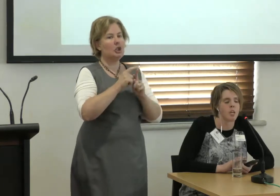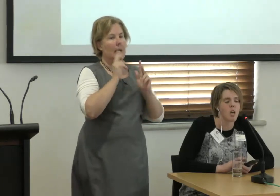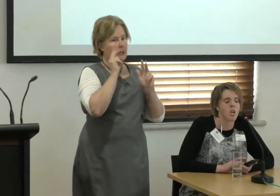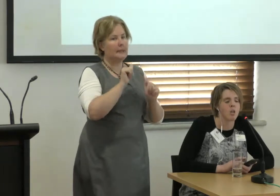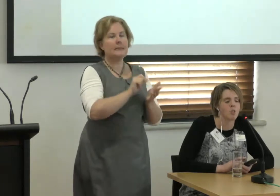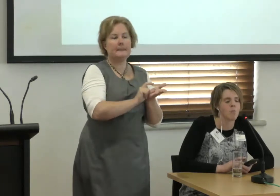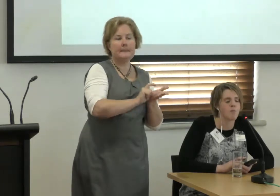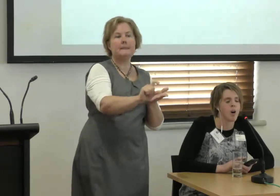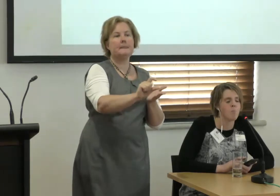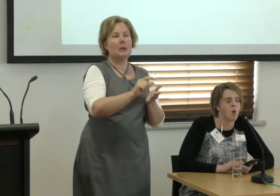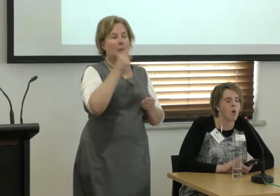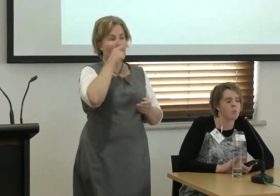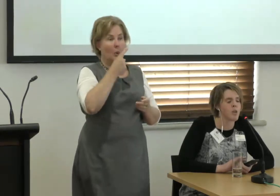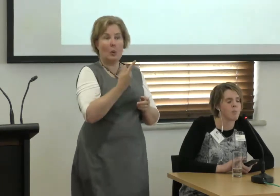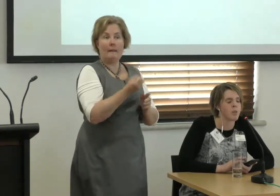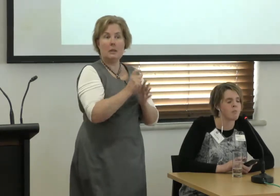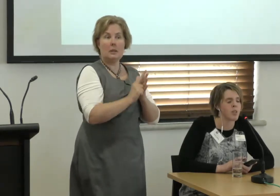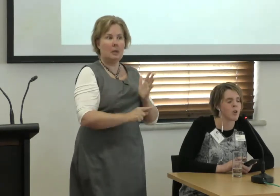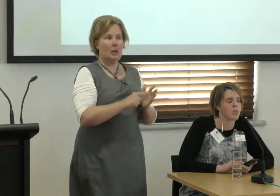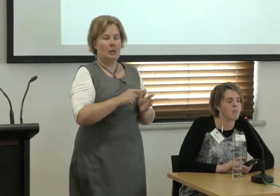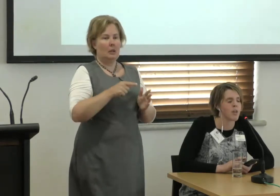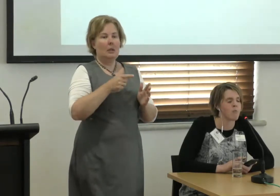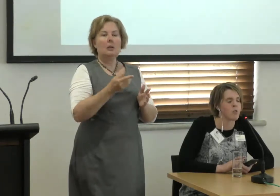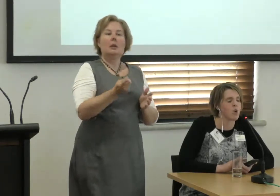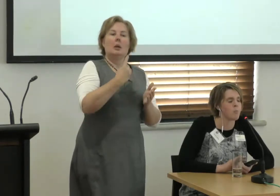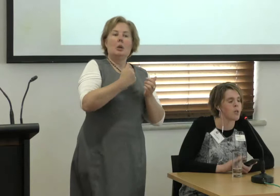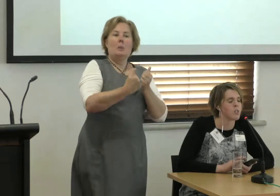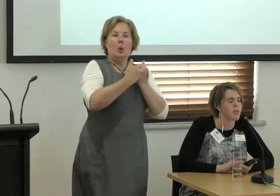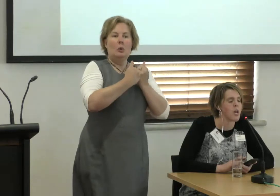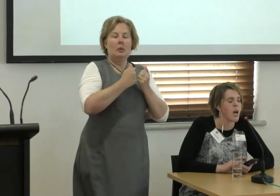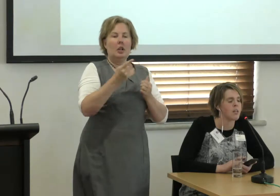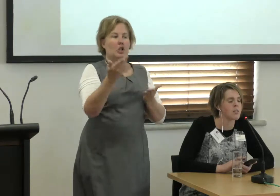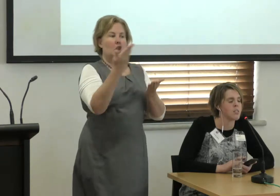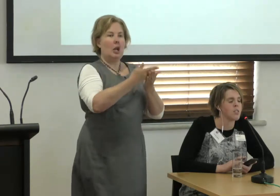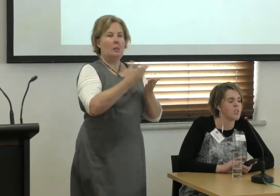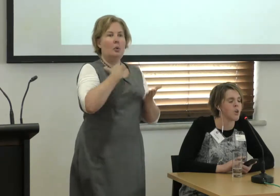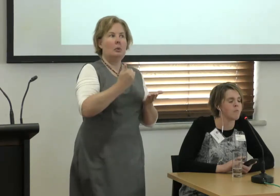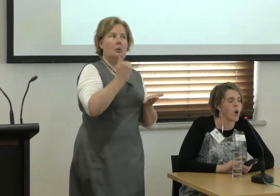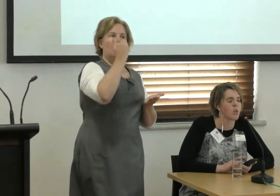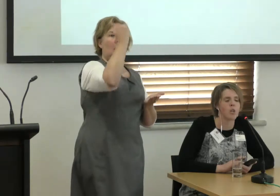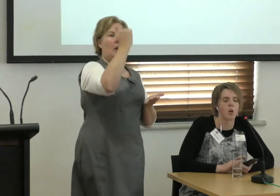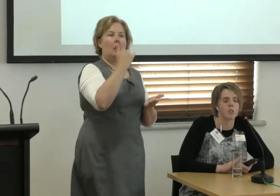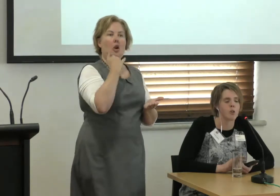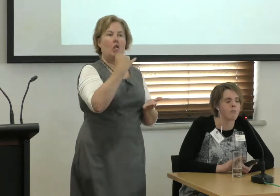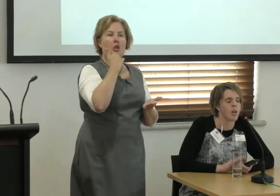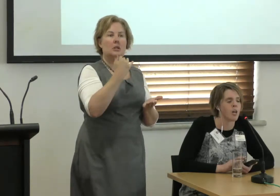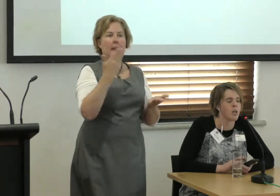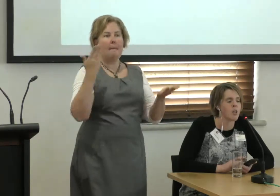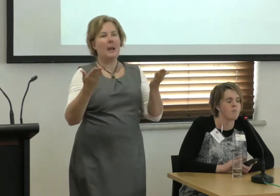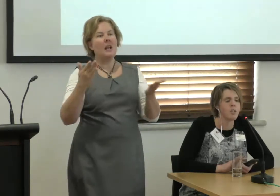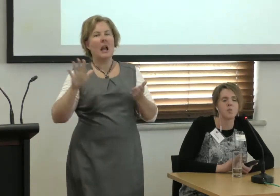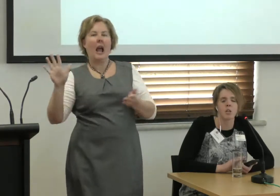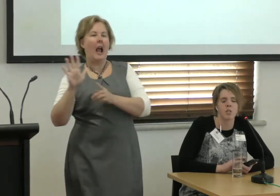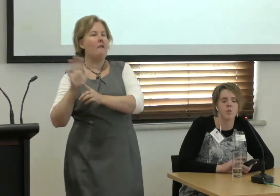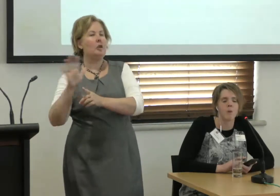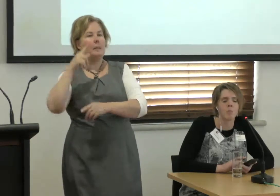disability can also be far more cost prohibitive than those of the average older person, and the assistance on offer only goes so far. For